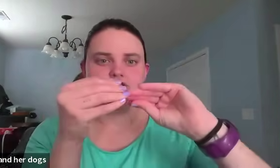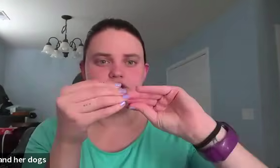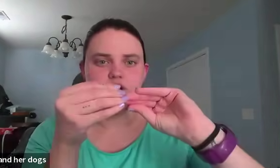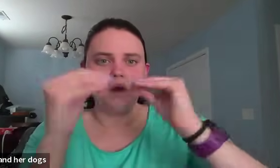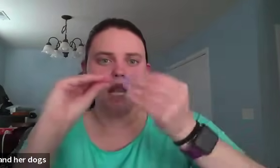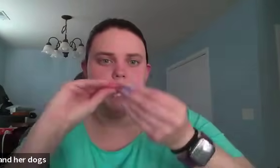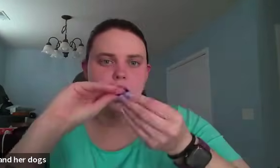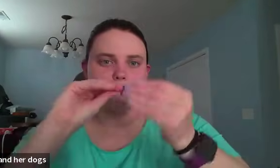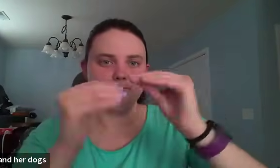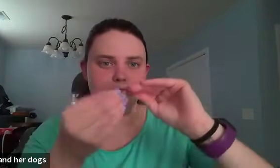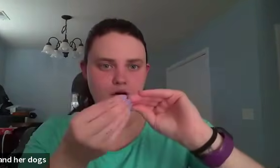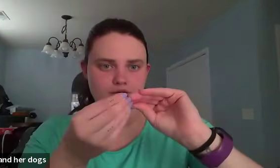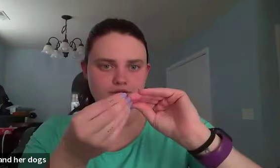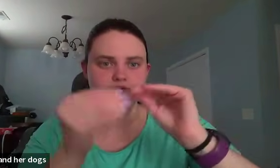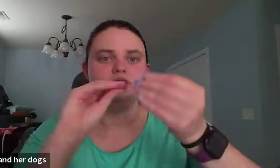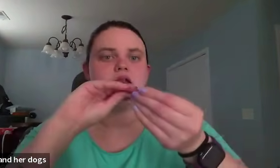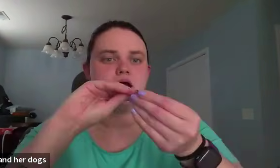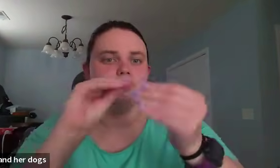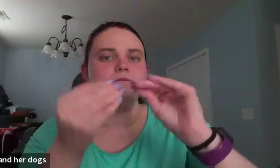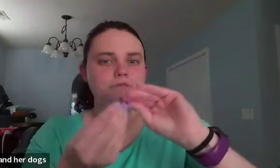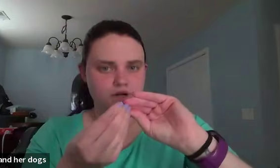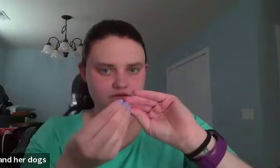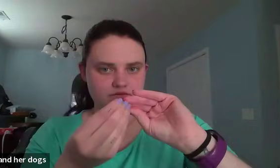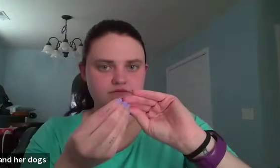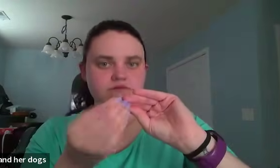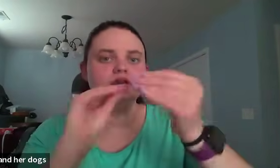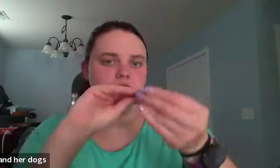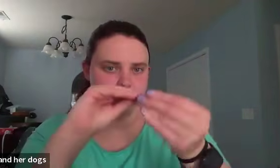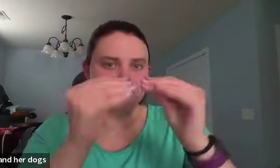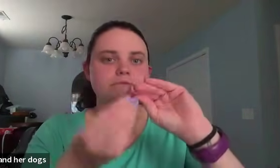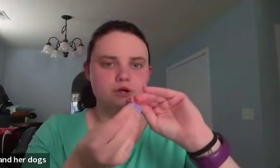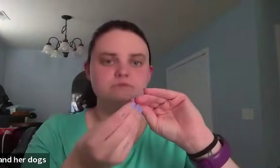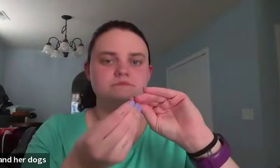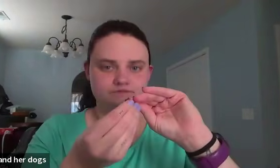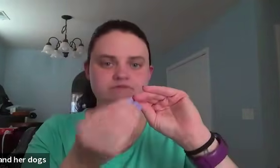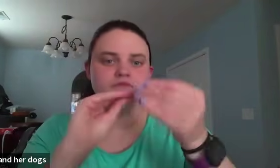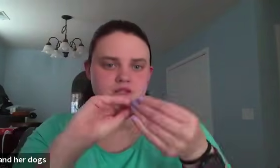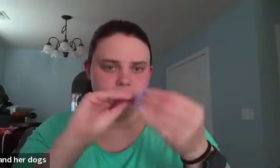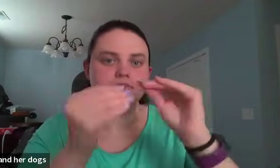you're going to go number, number, number,